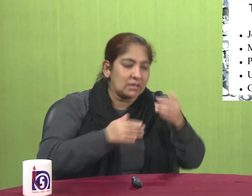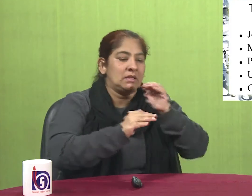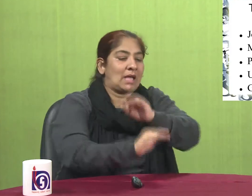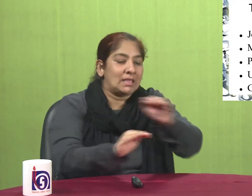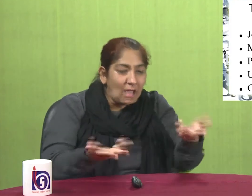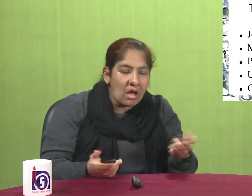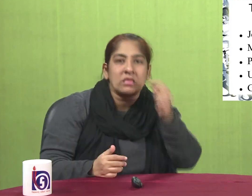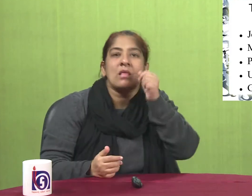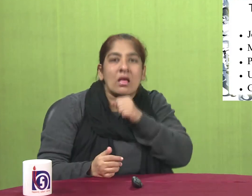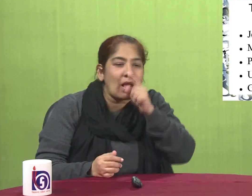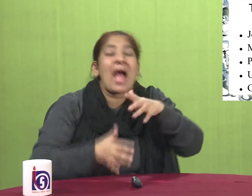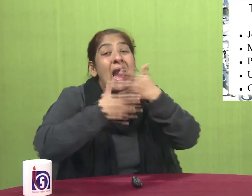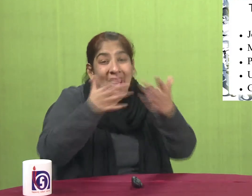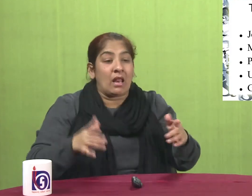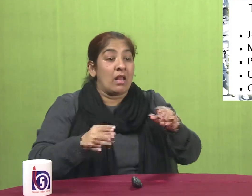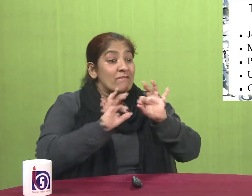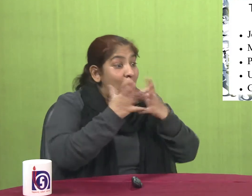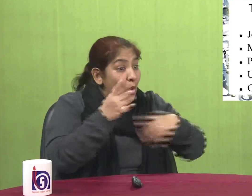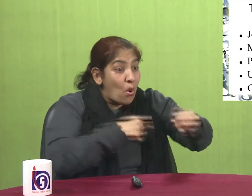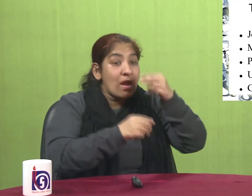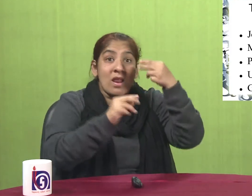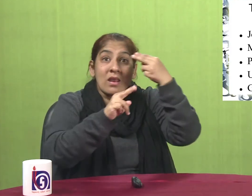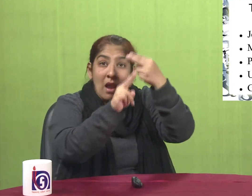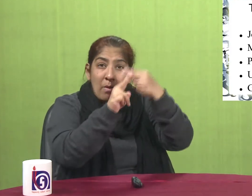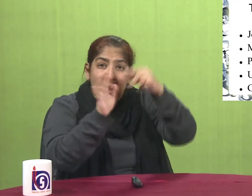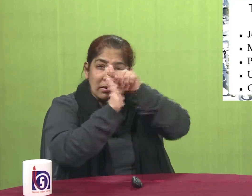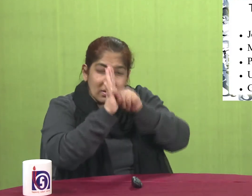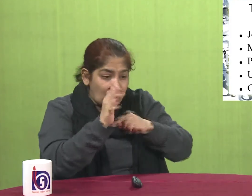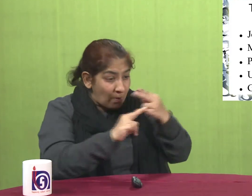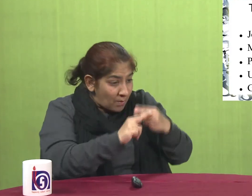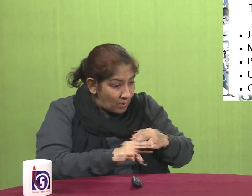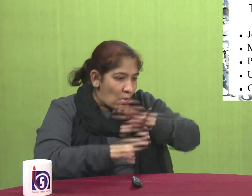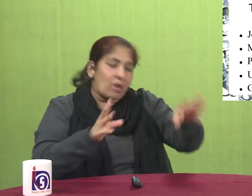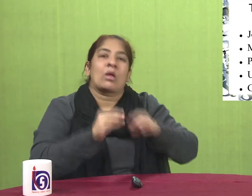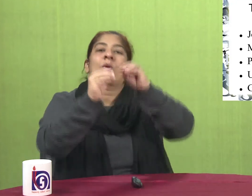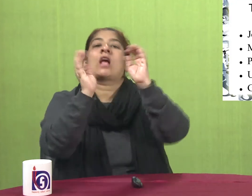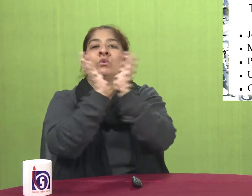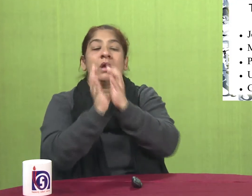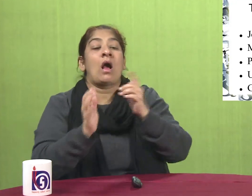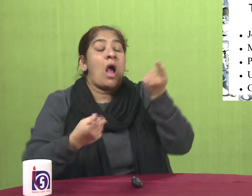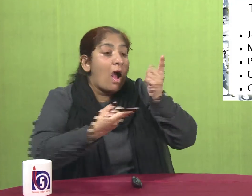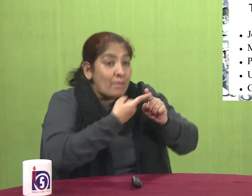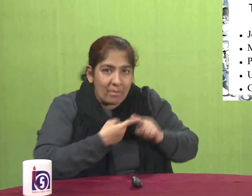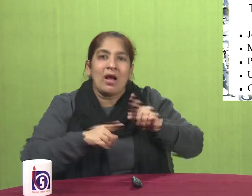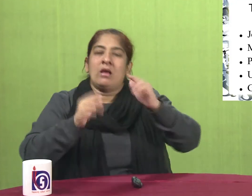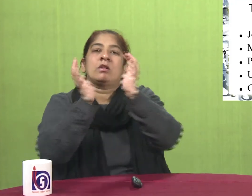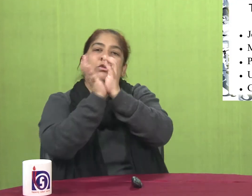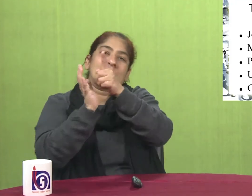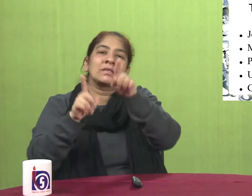for family, for children, for parents, for anyone. It is like joint life policy.